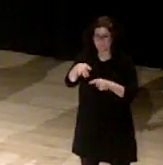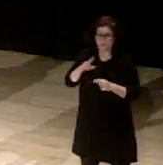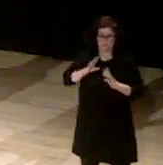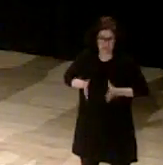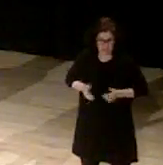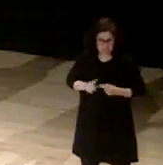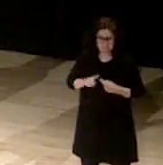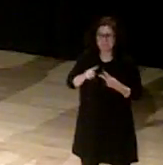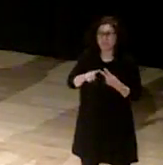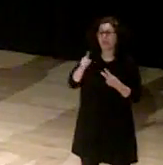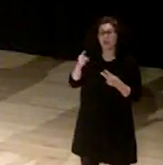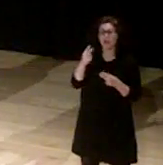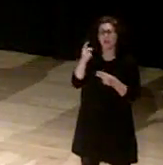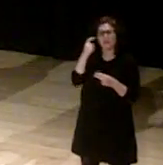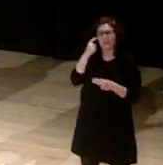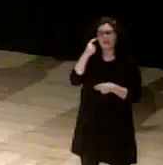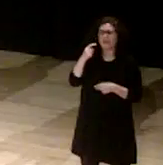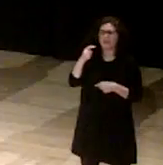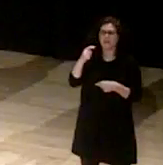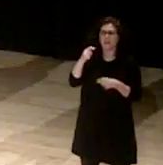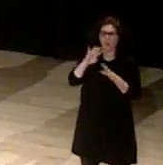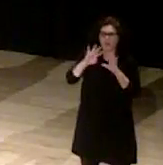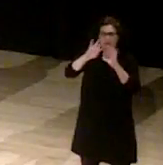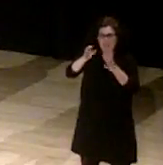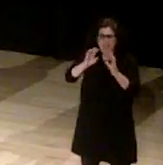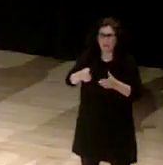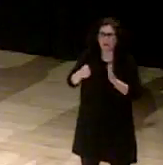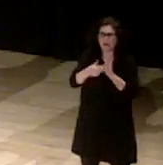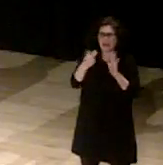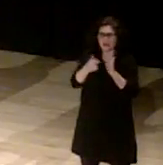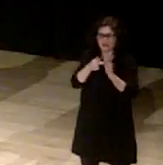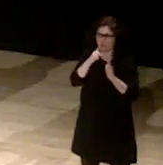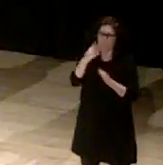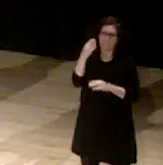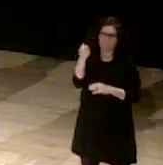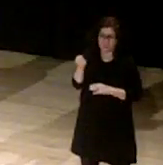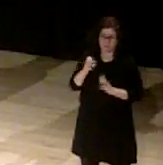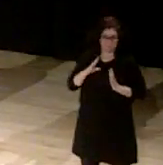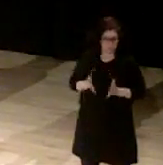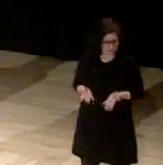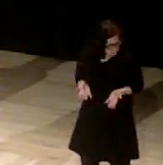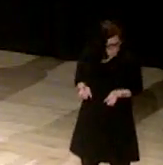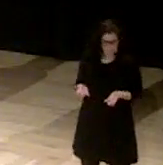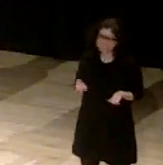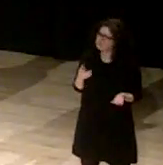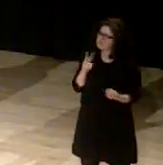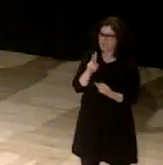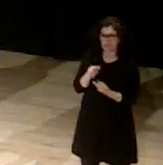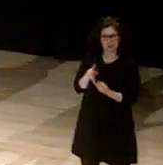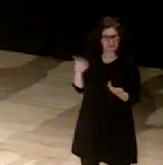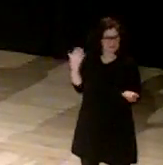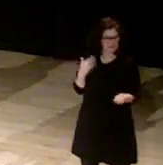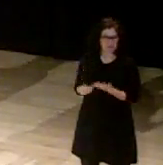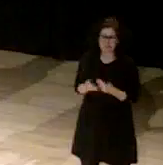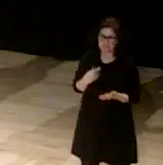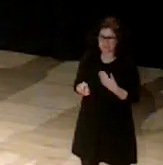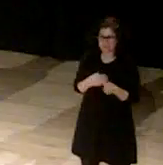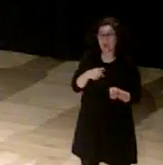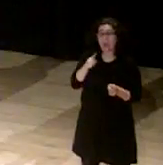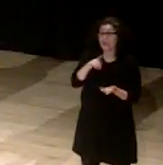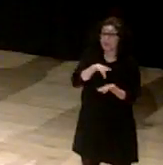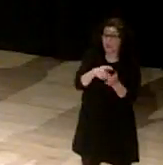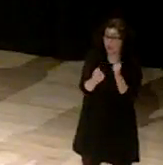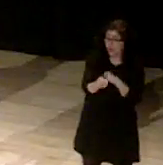welcome to be a part of our community. And if you take psychiatric drugs, or you think the drugs are